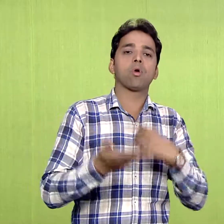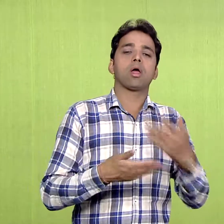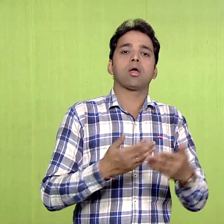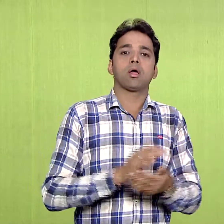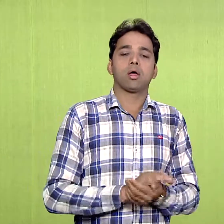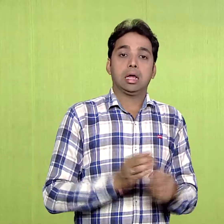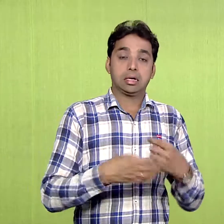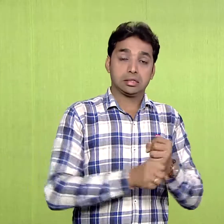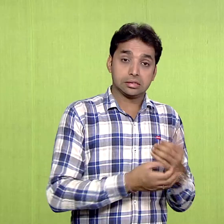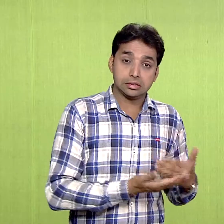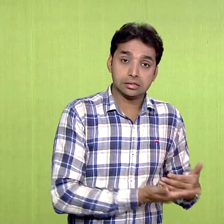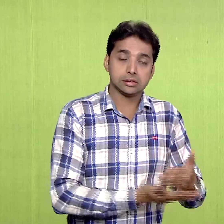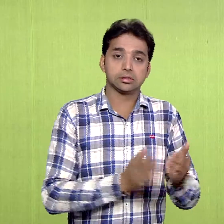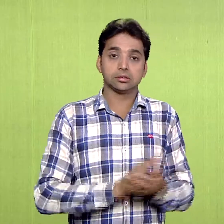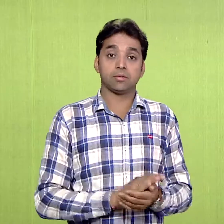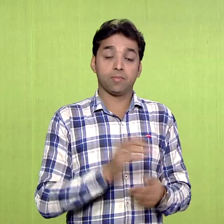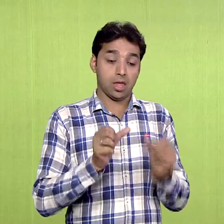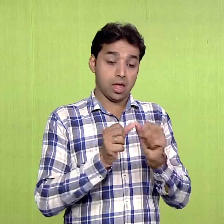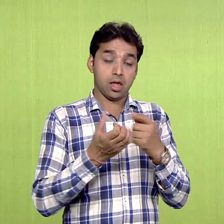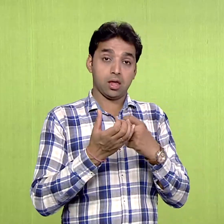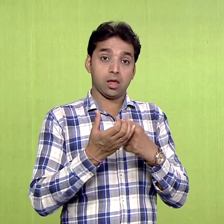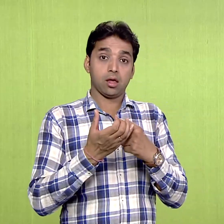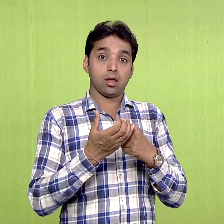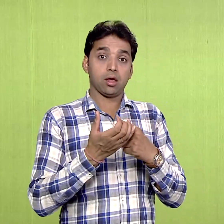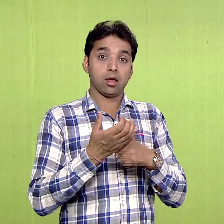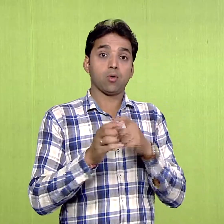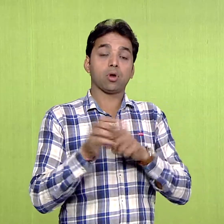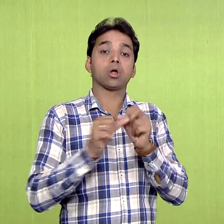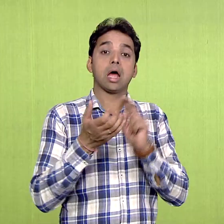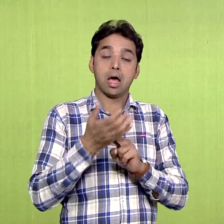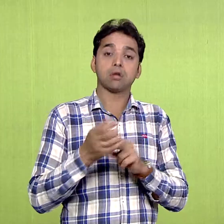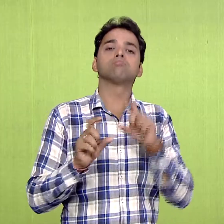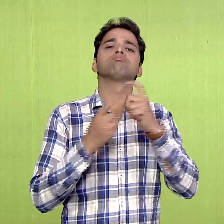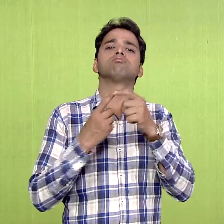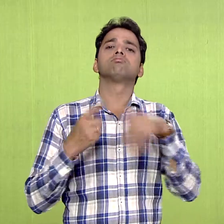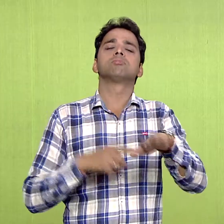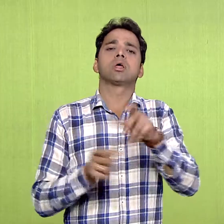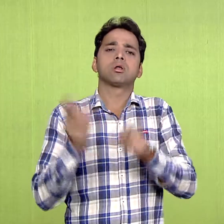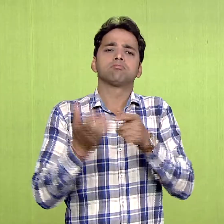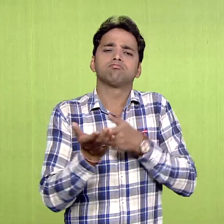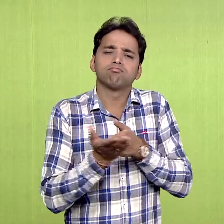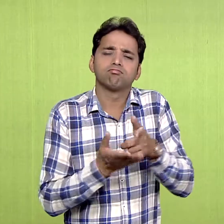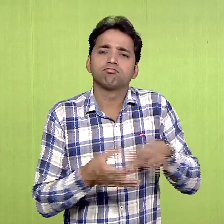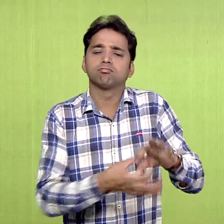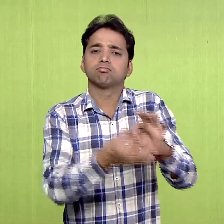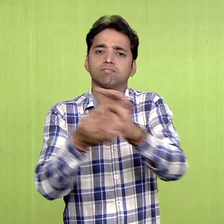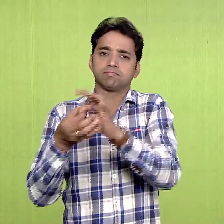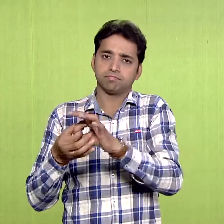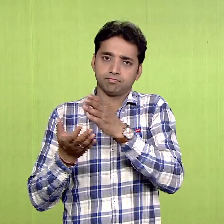The Aryan culture was largely a rural one, and thus one finds